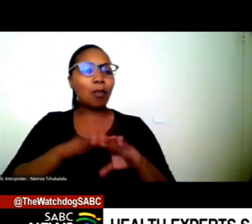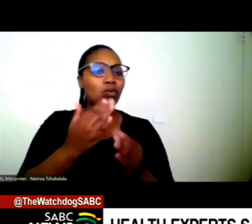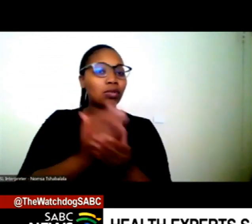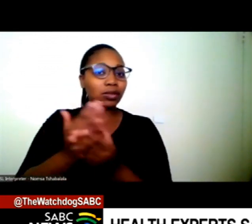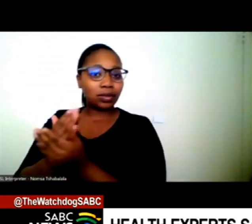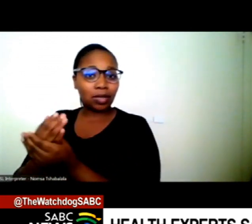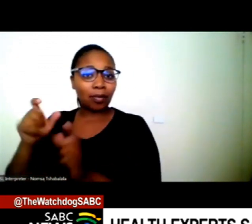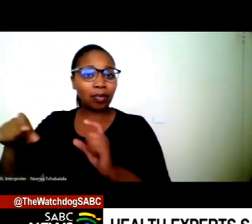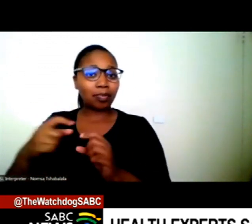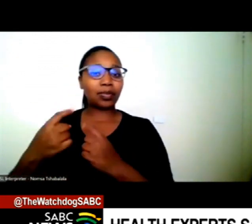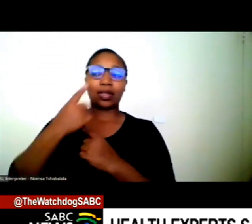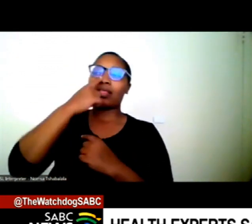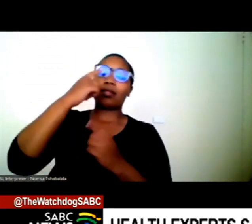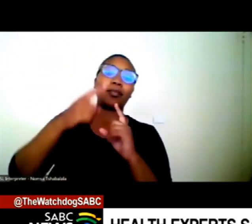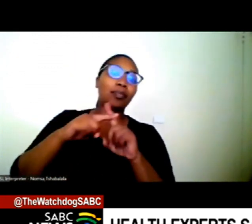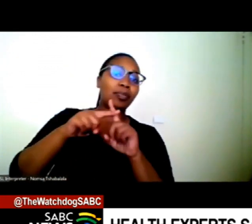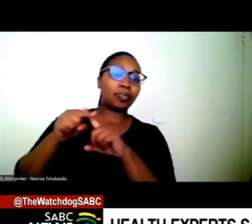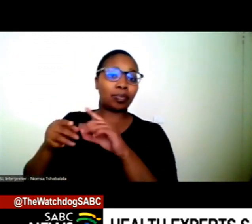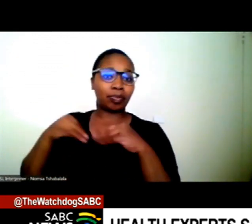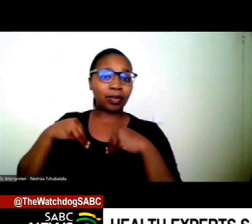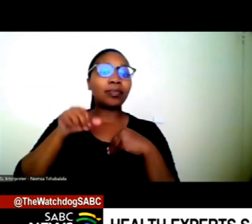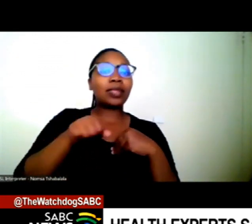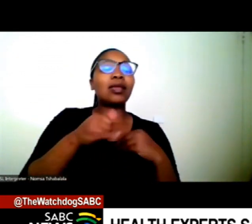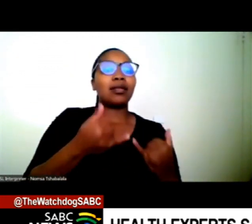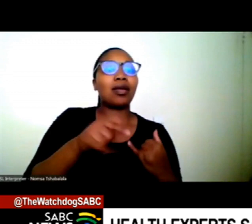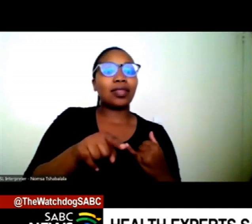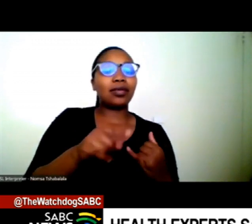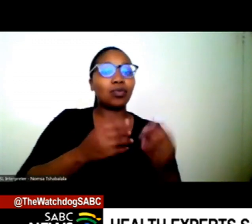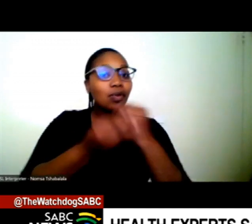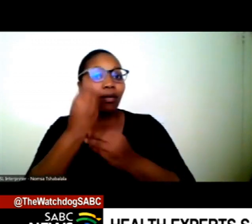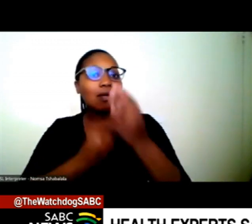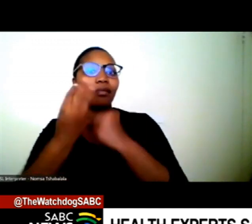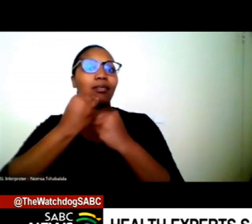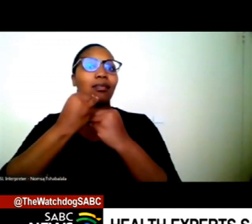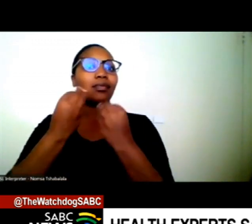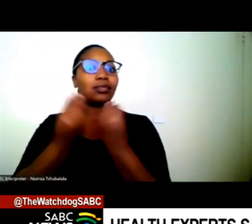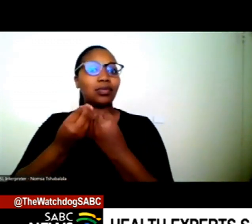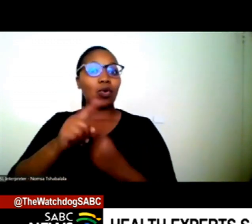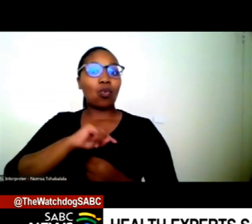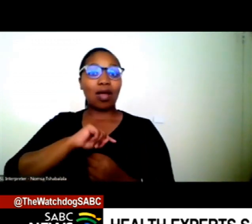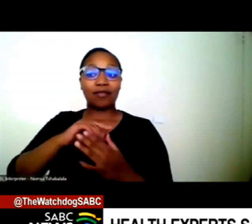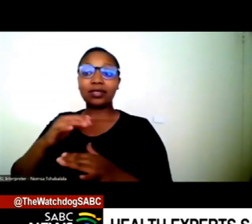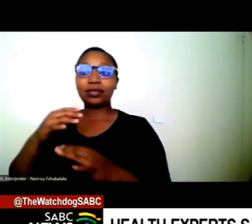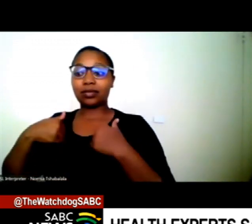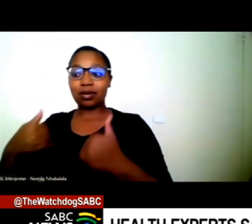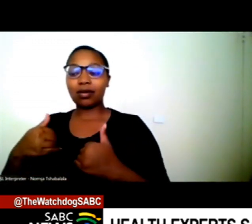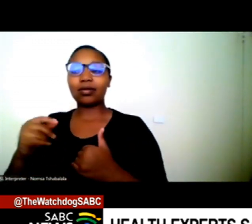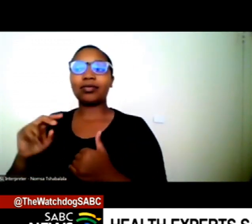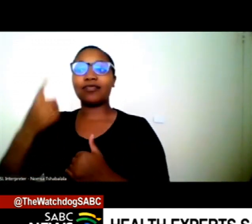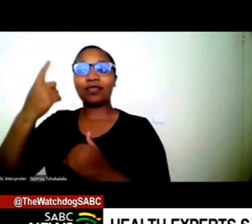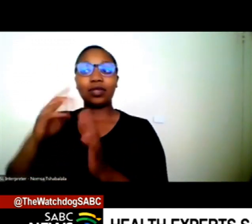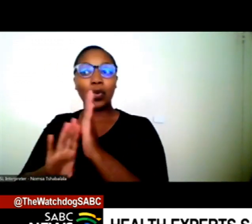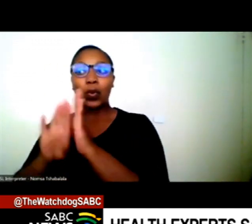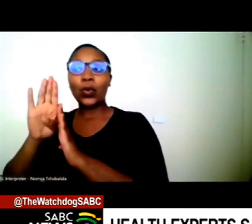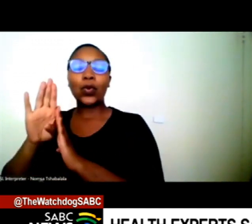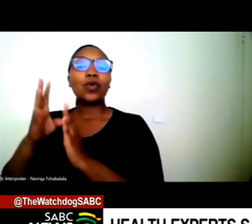resources to the fourth wave. It is from lessons learned. When we started with the third wave, we were at about 2,000 beds, and we have what